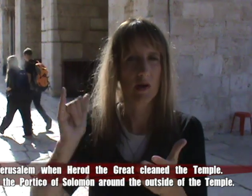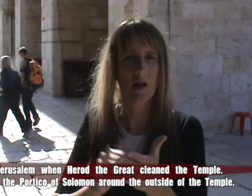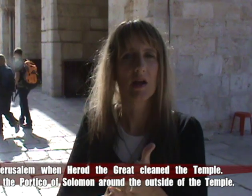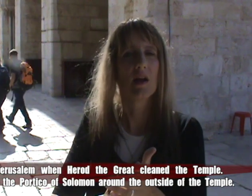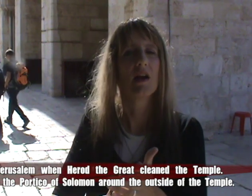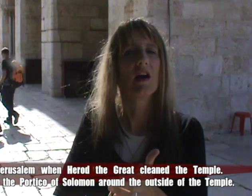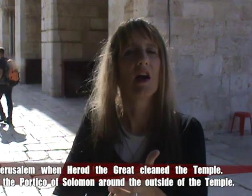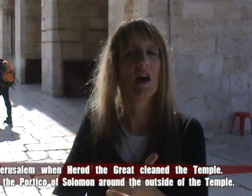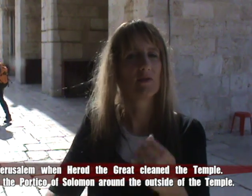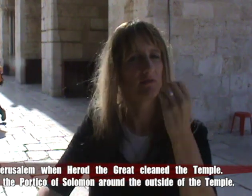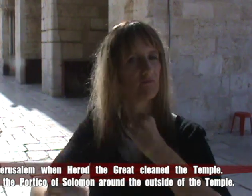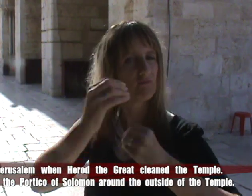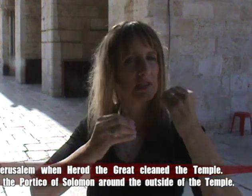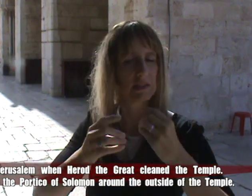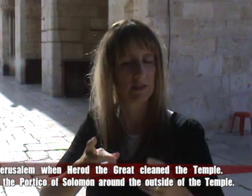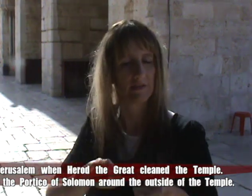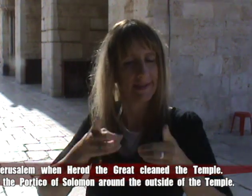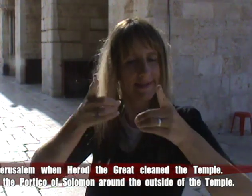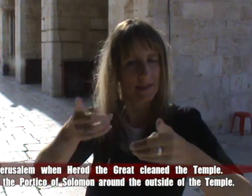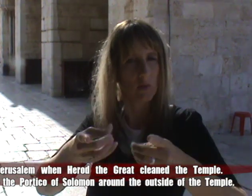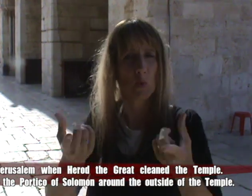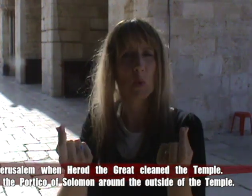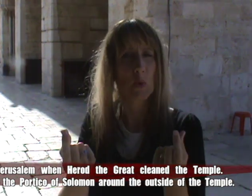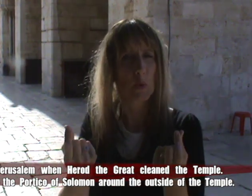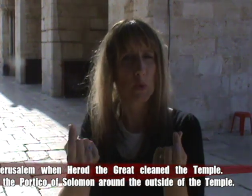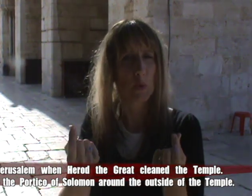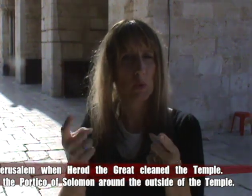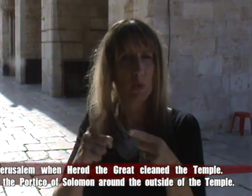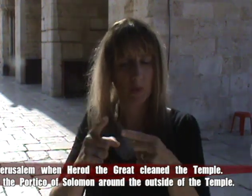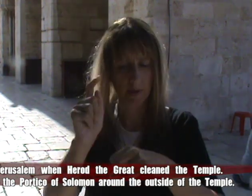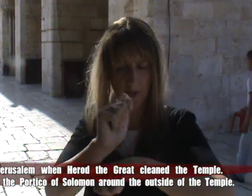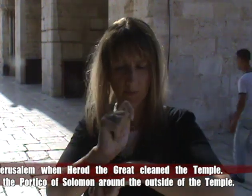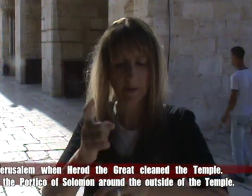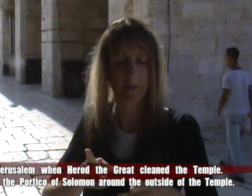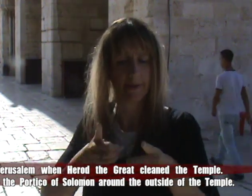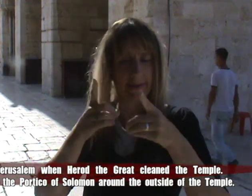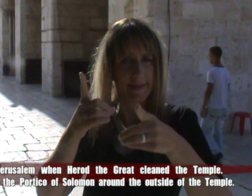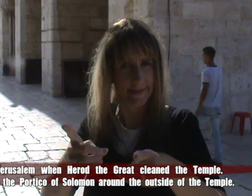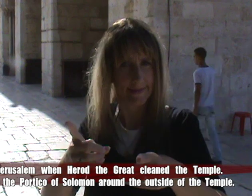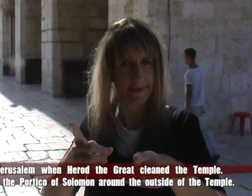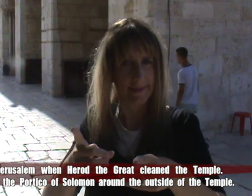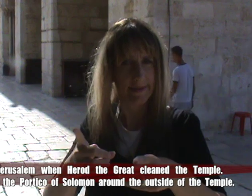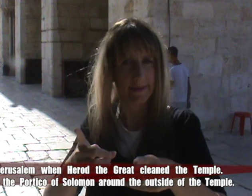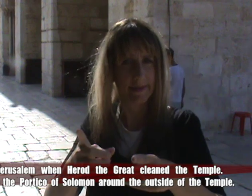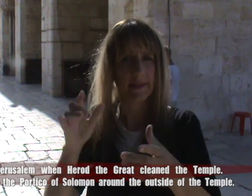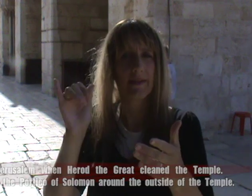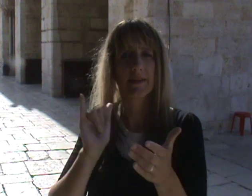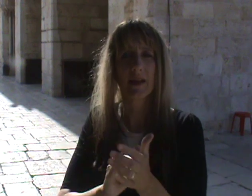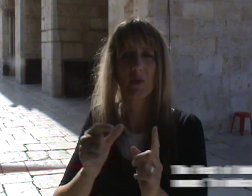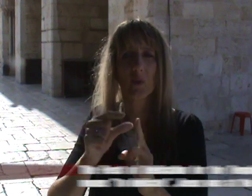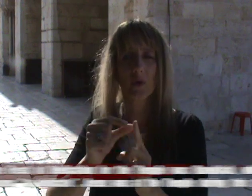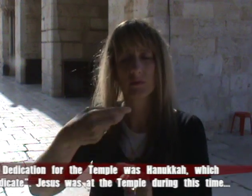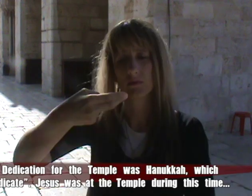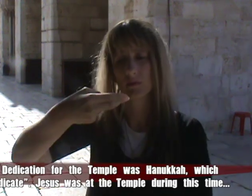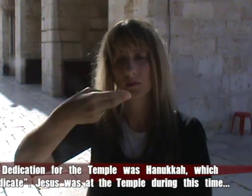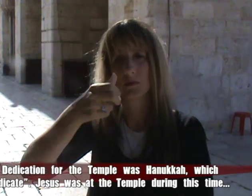Jesus walked around this area, and he was probably involved in the dedication that occurred at the